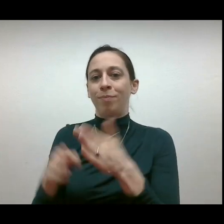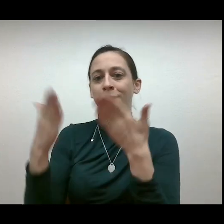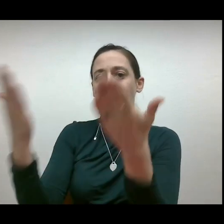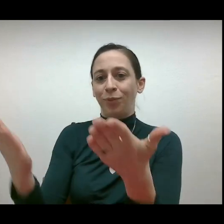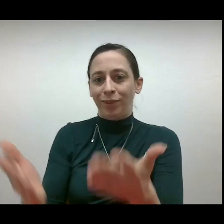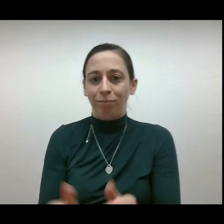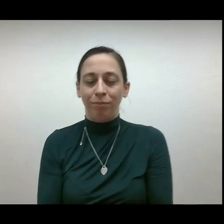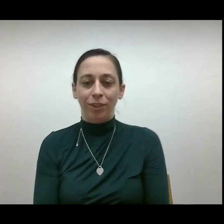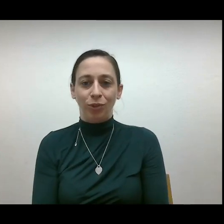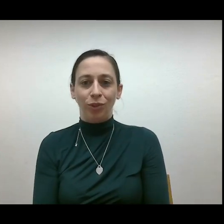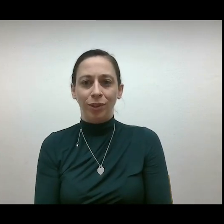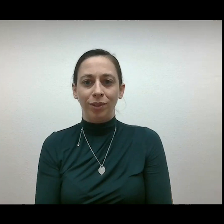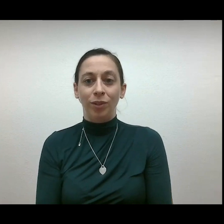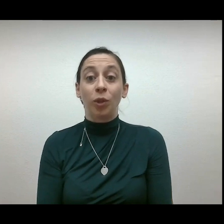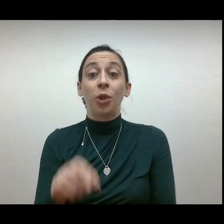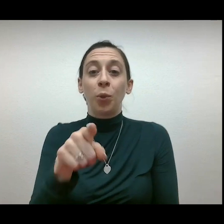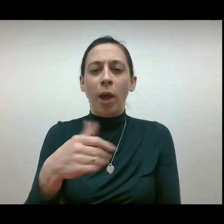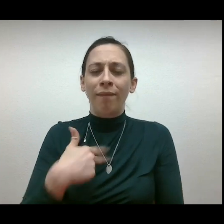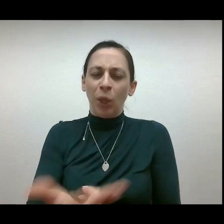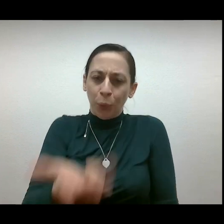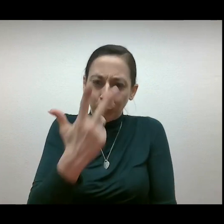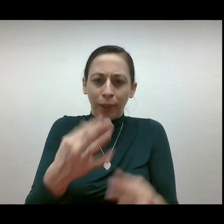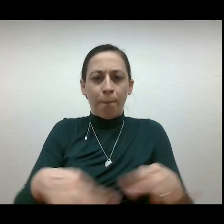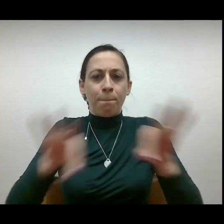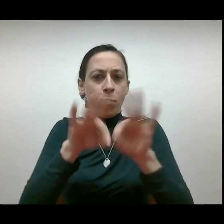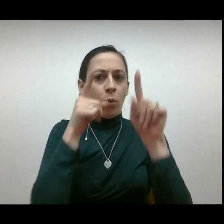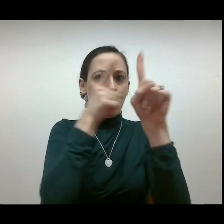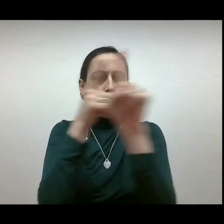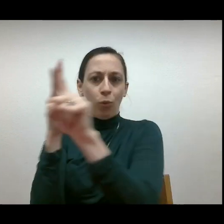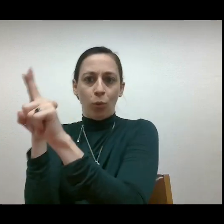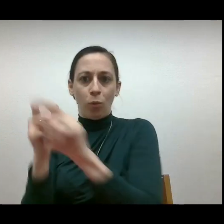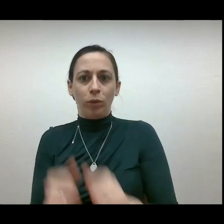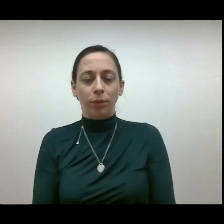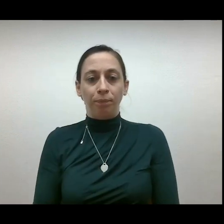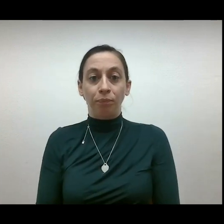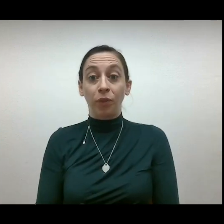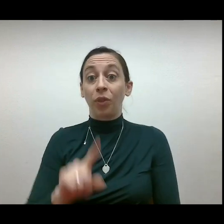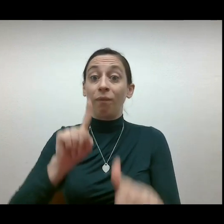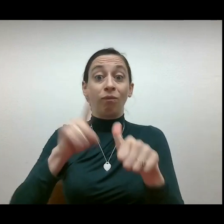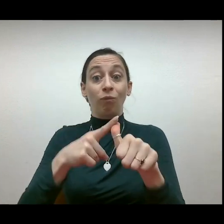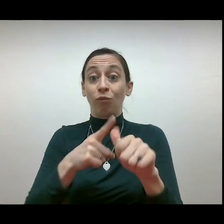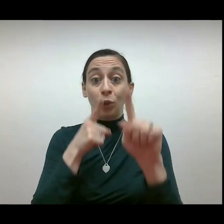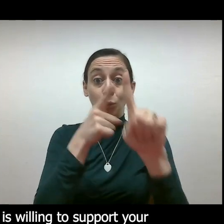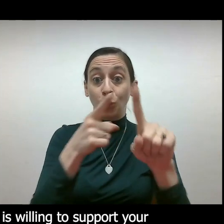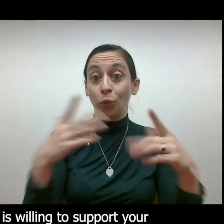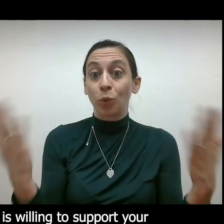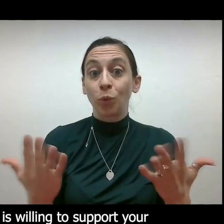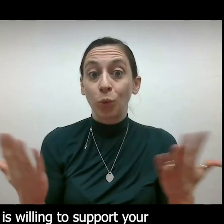their support. So you have 3 goals.